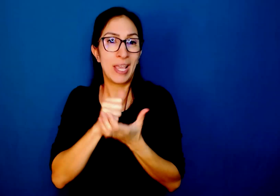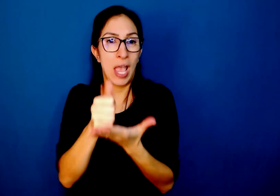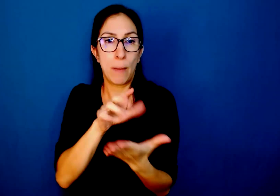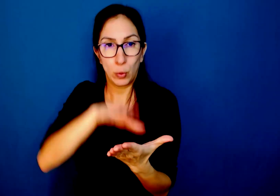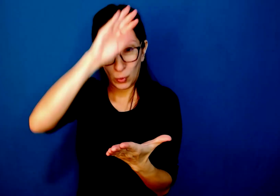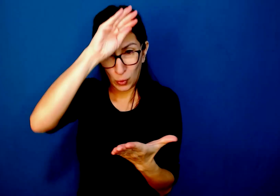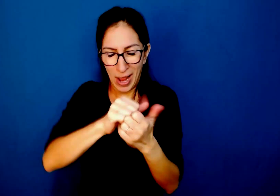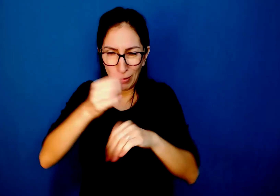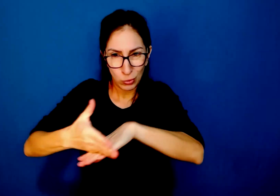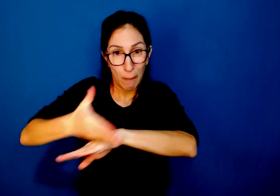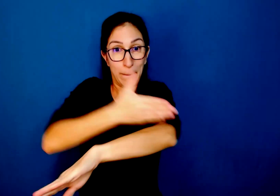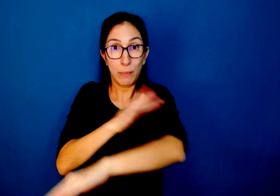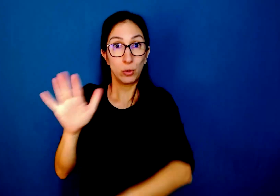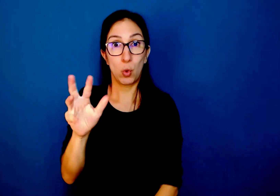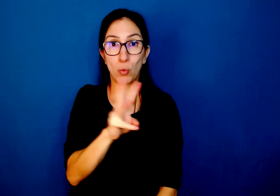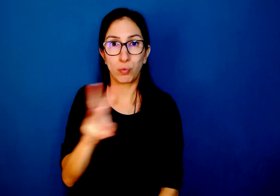having to hire another team member.